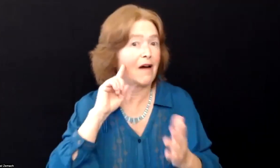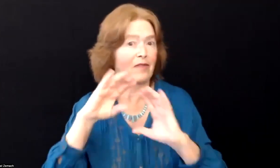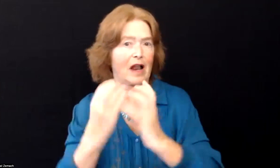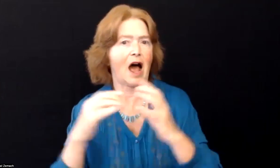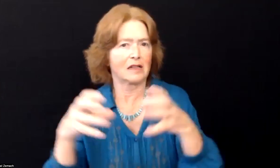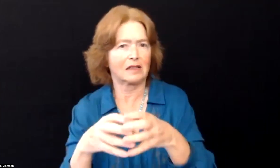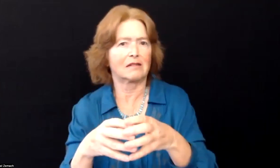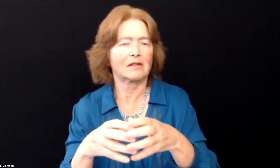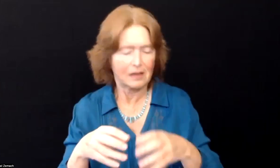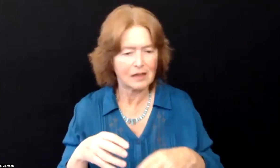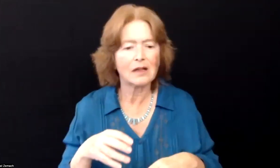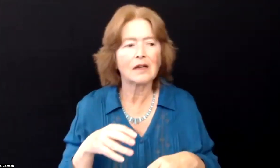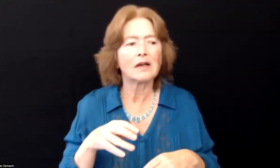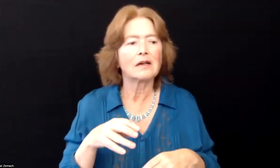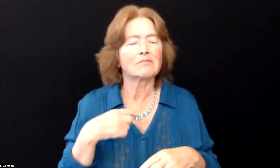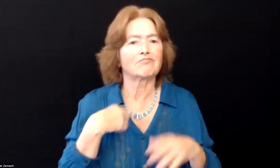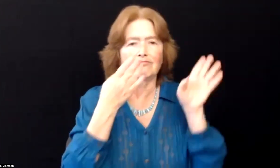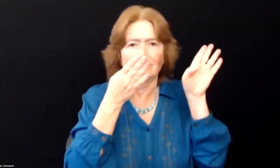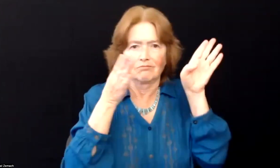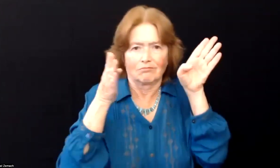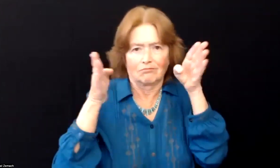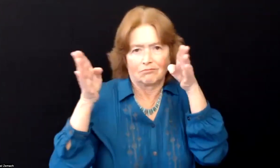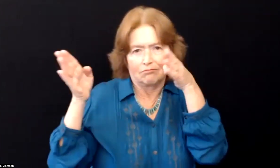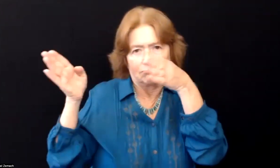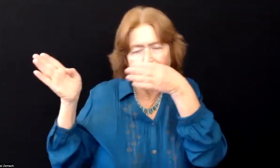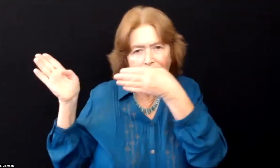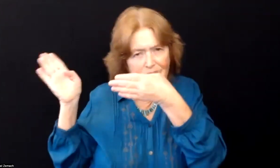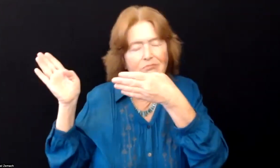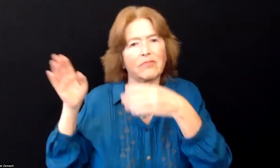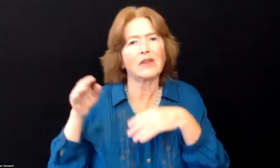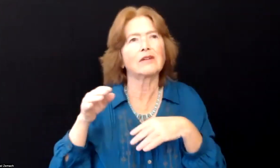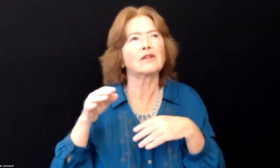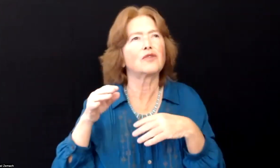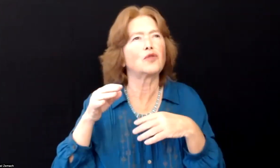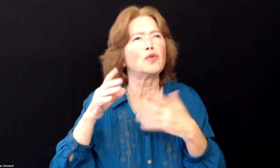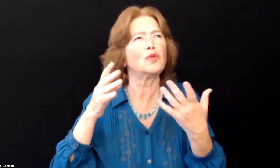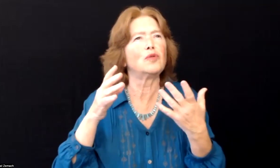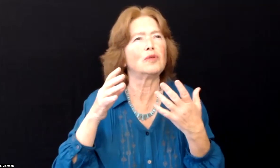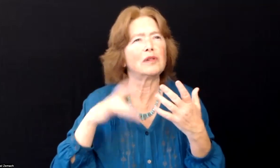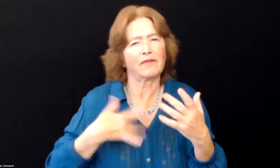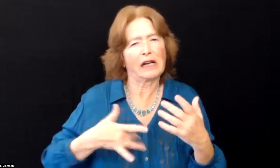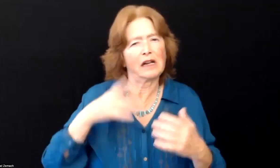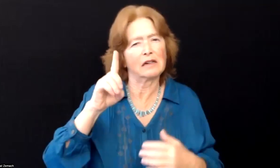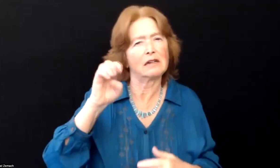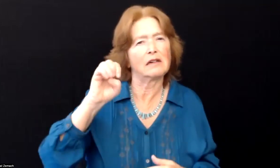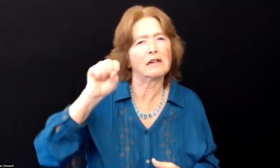a deaf class of deaf students, I shifted. There was a